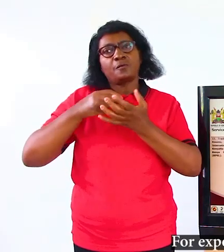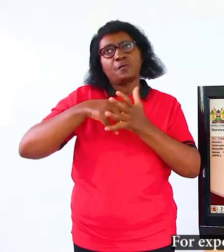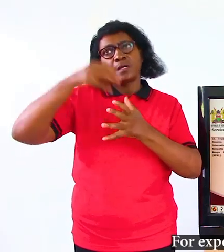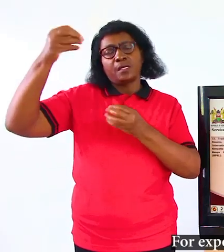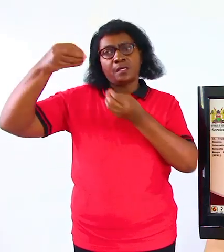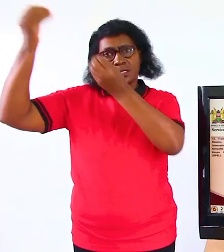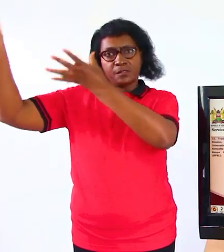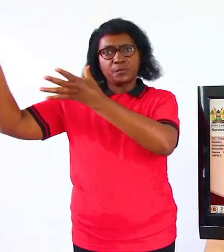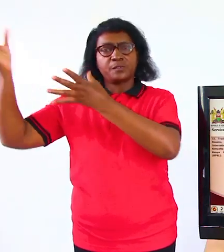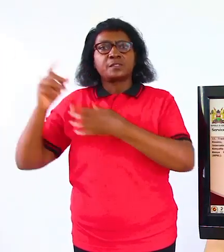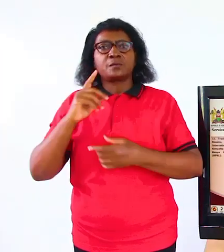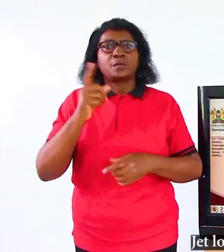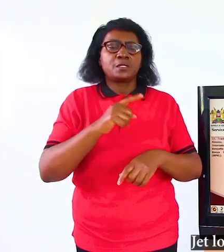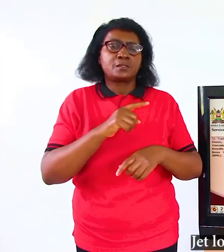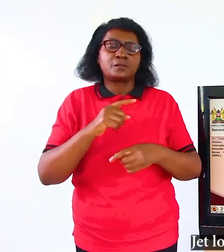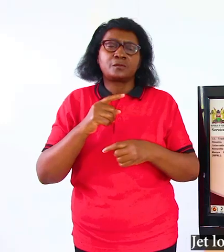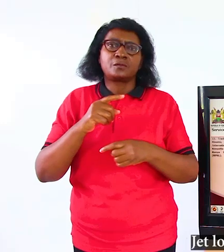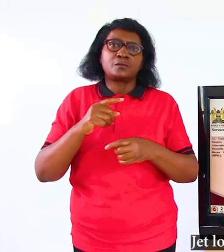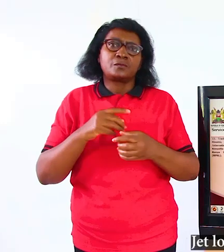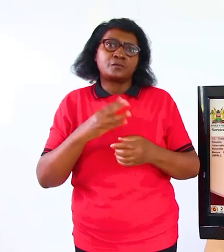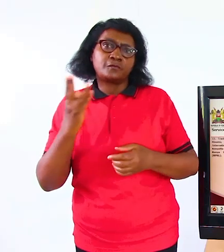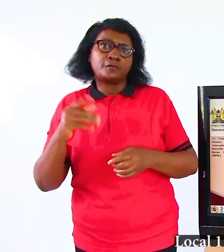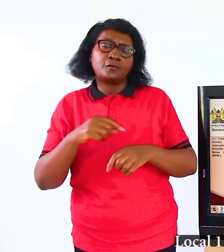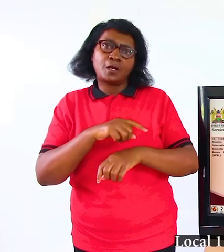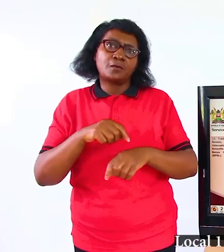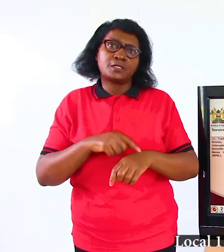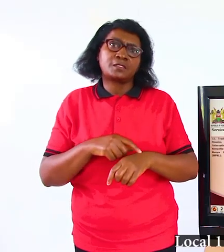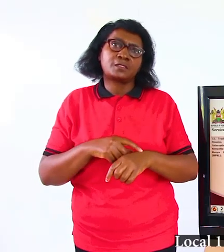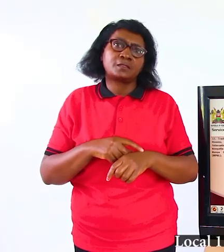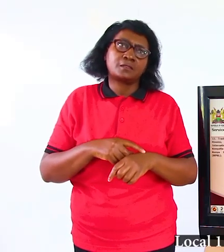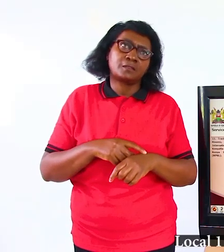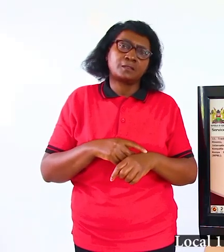hours. Jet loading, local 1 hour,